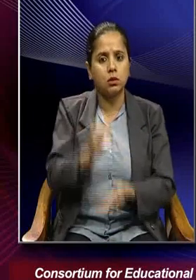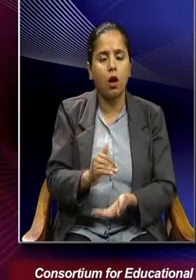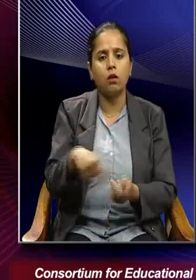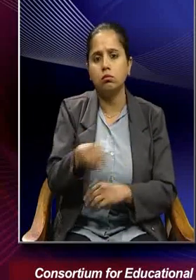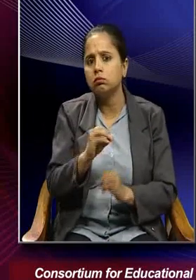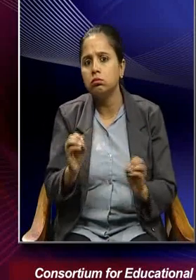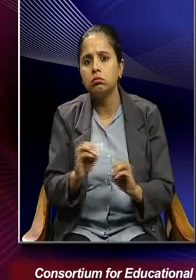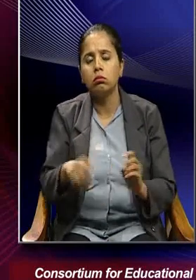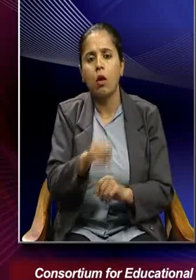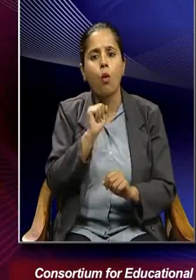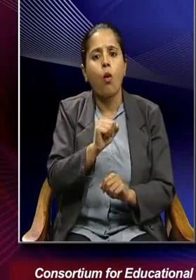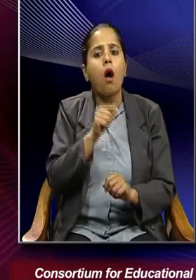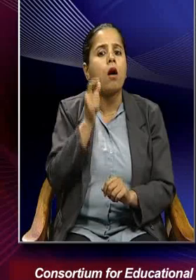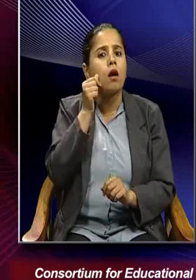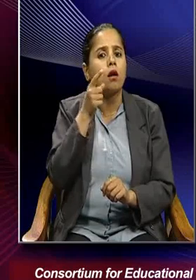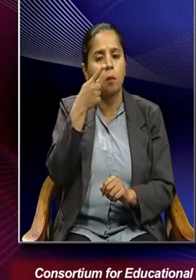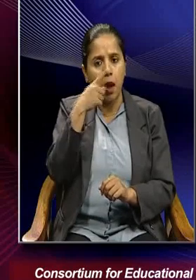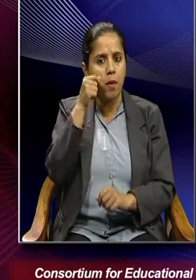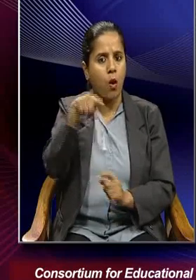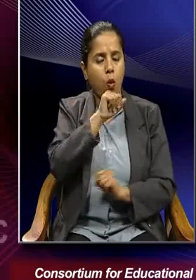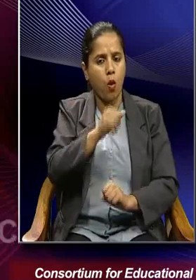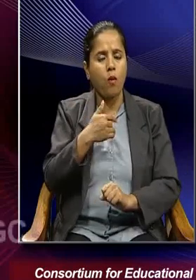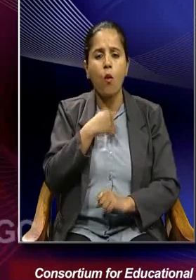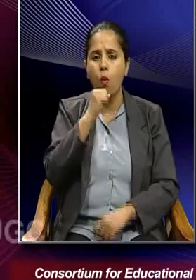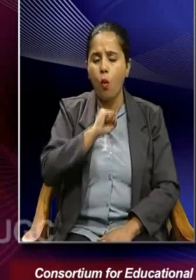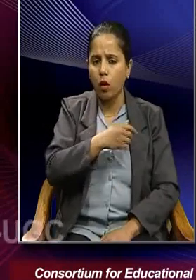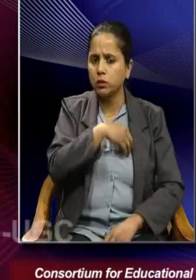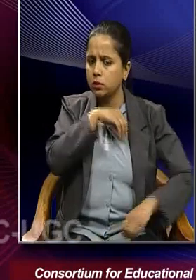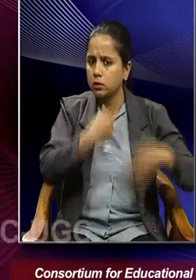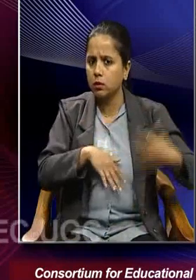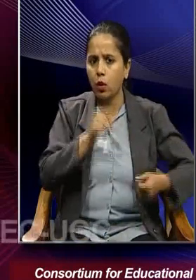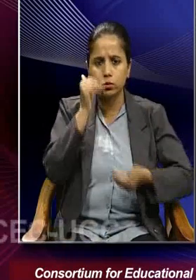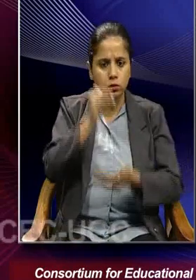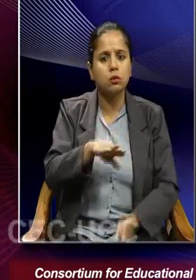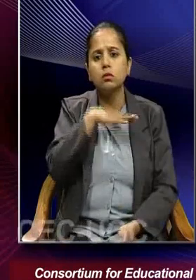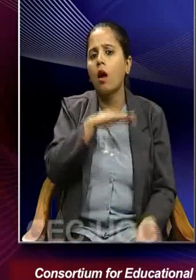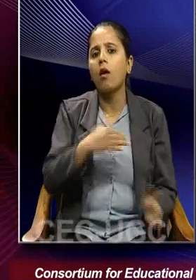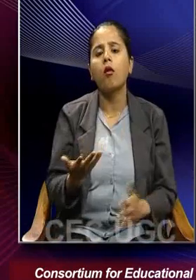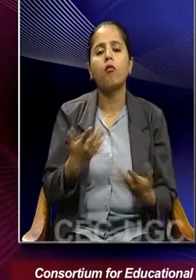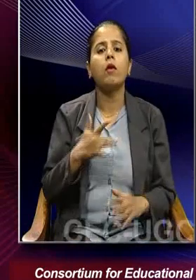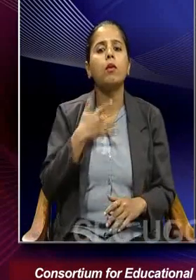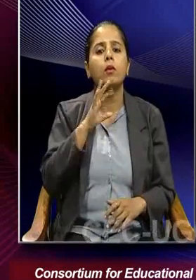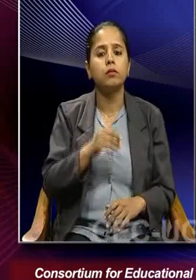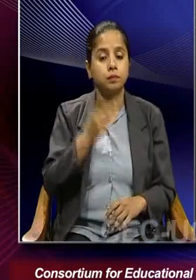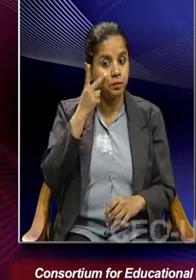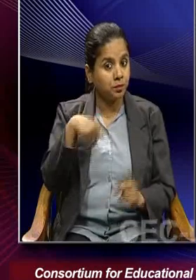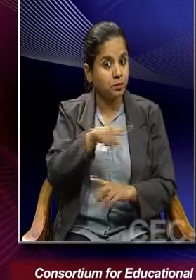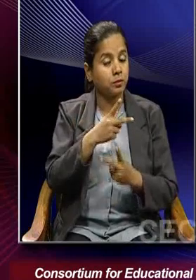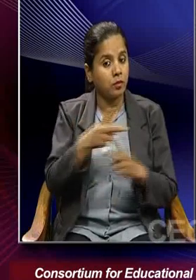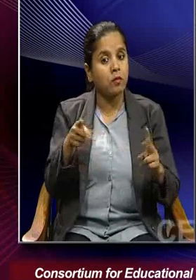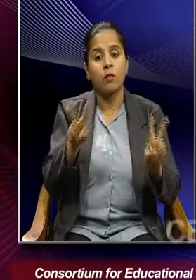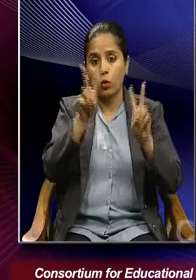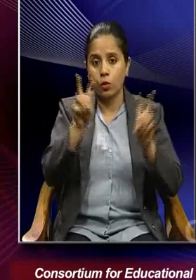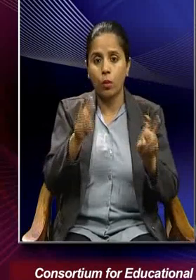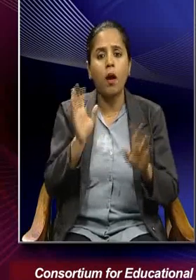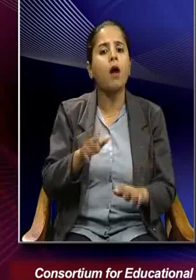how the couple they had to in a way struggle in their old age when their son dies. So all these kinds of aspects they were